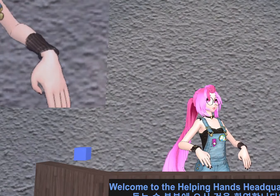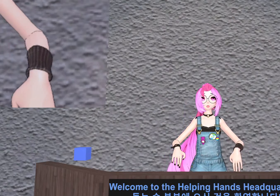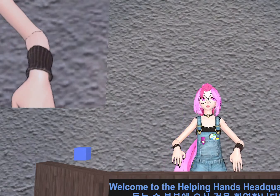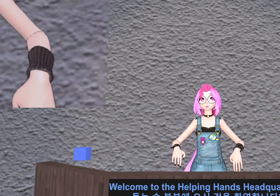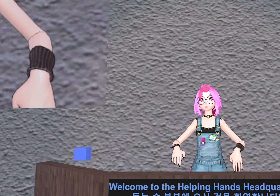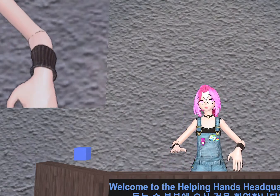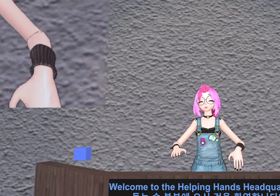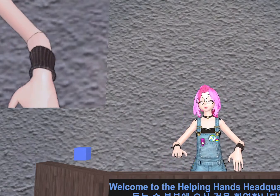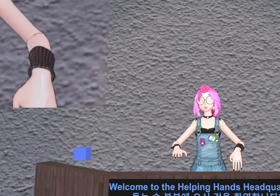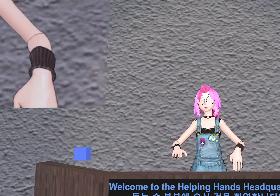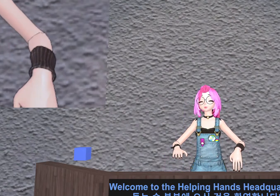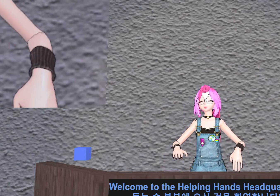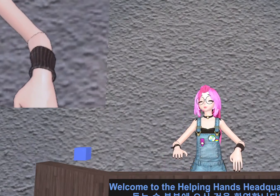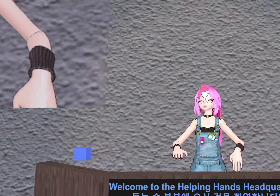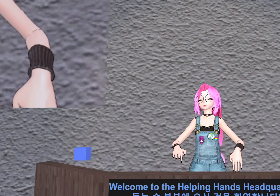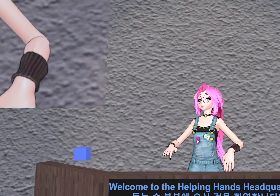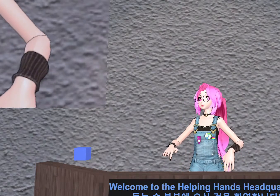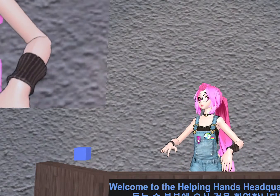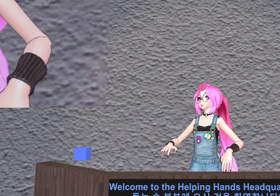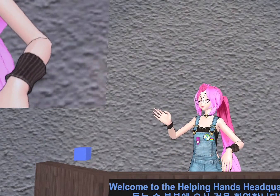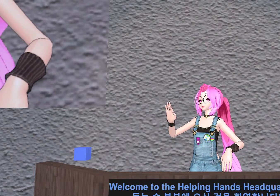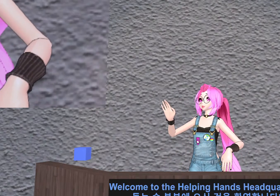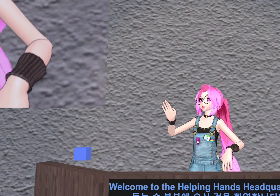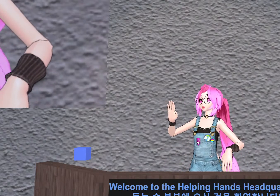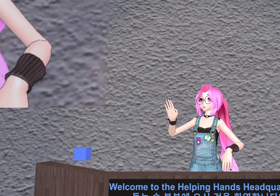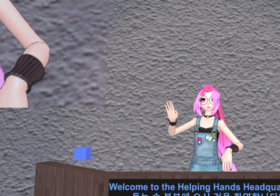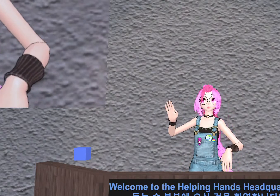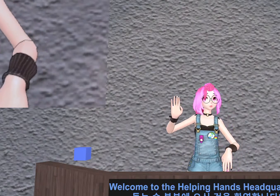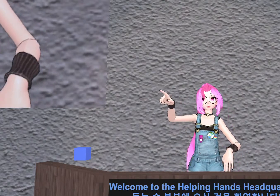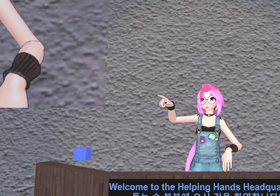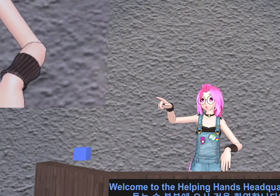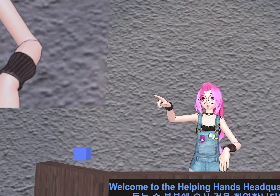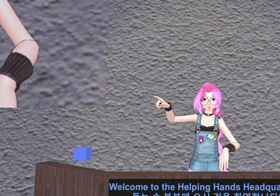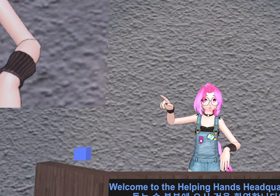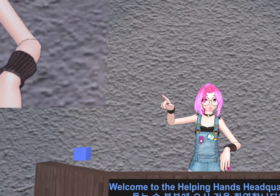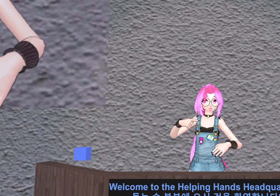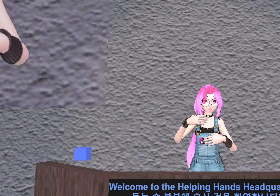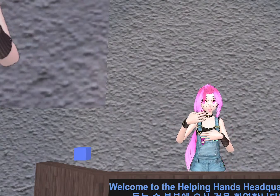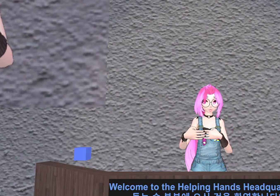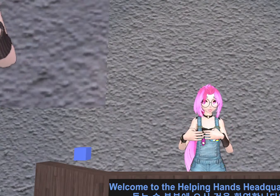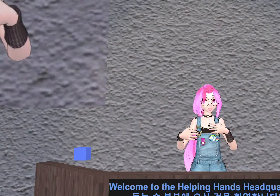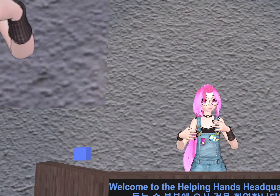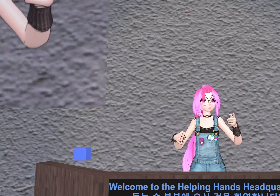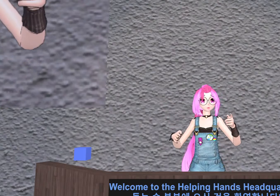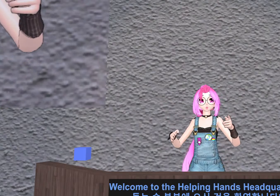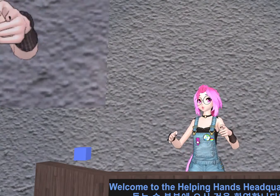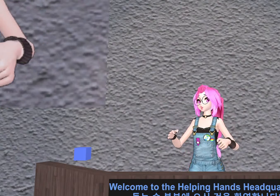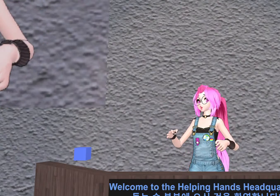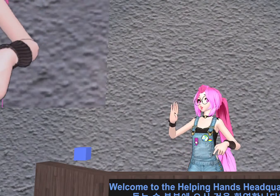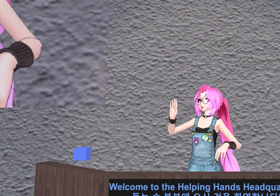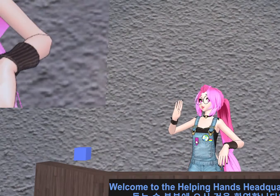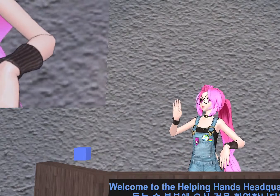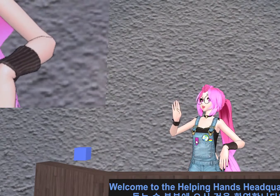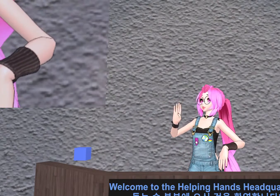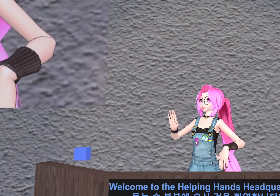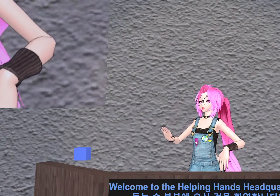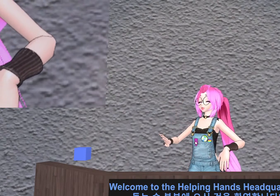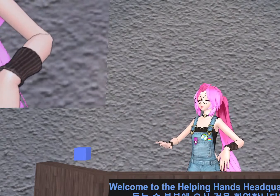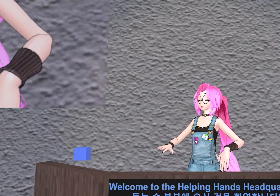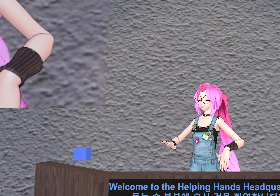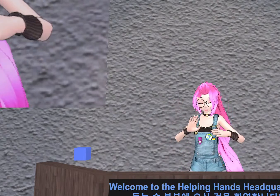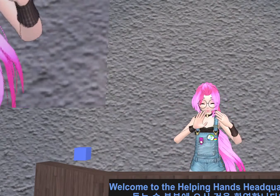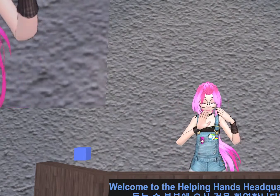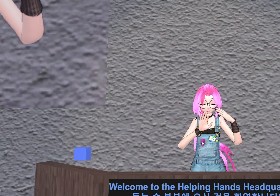Before we are done. Can I ask? Hi. Hold on, I'm gonna get Taladay and then I'll have you next.